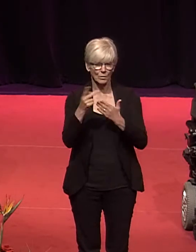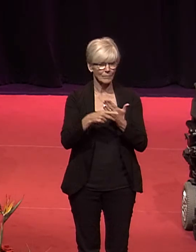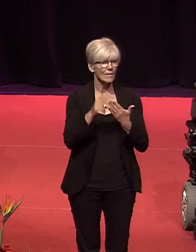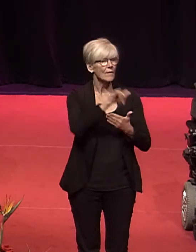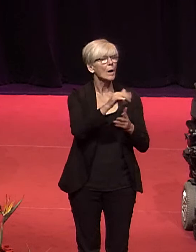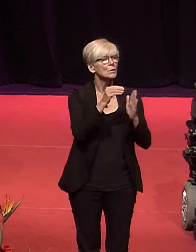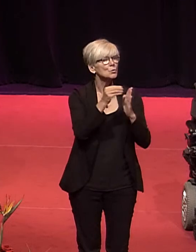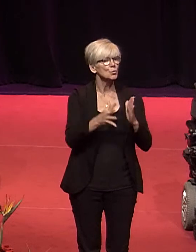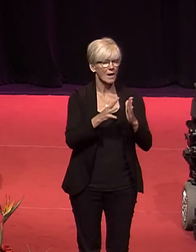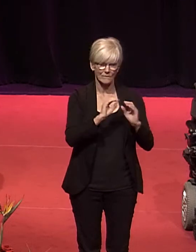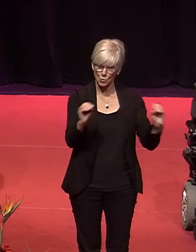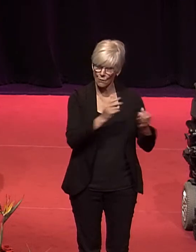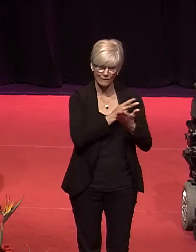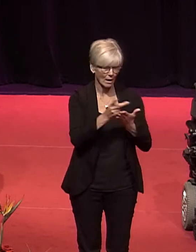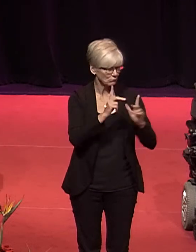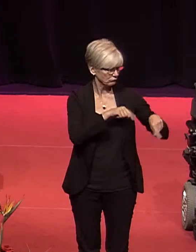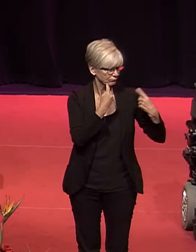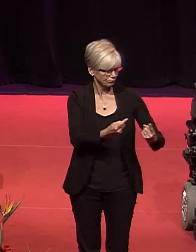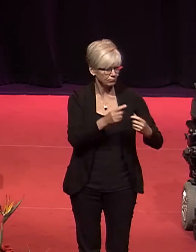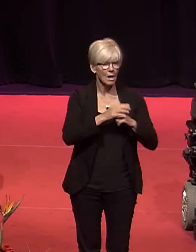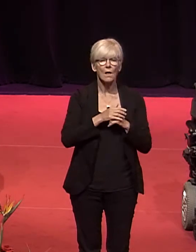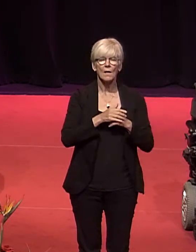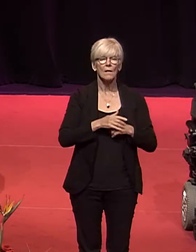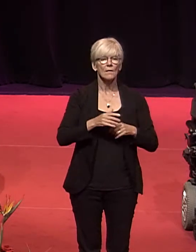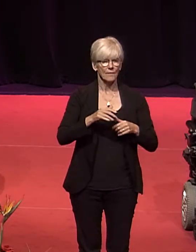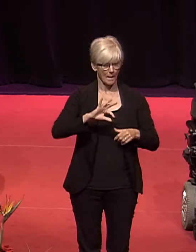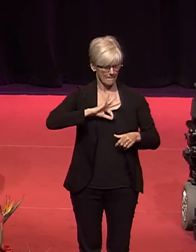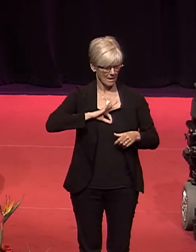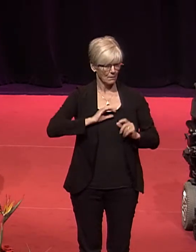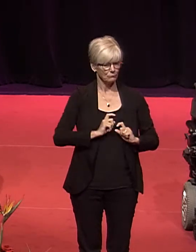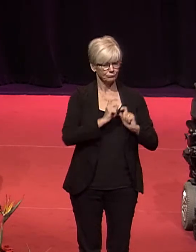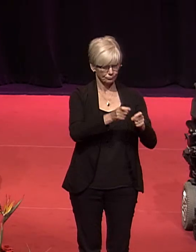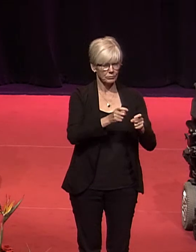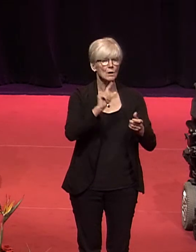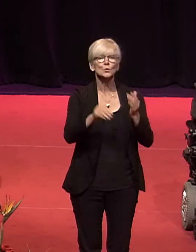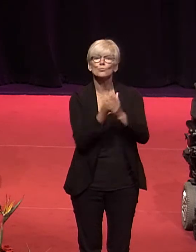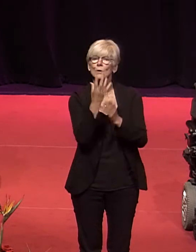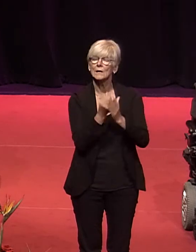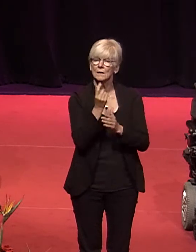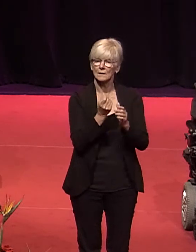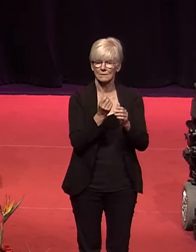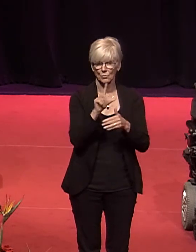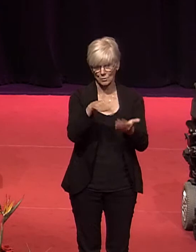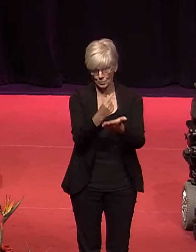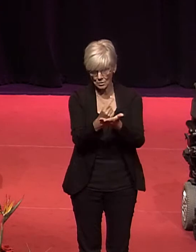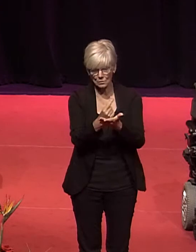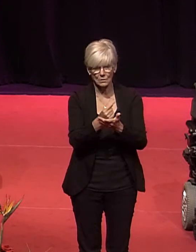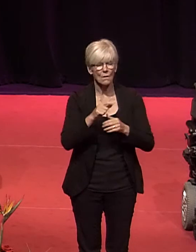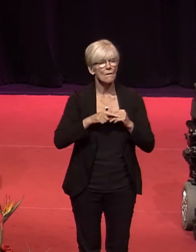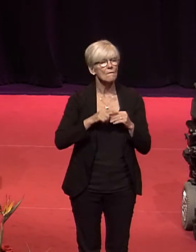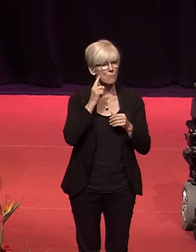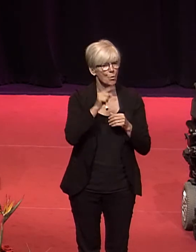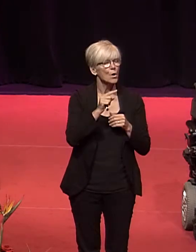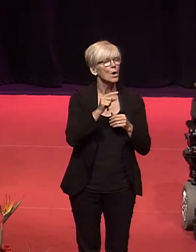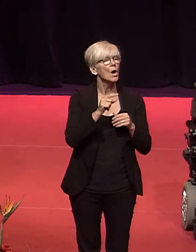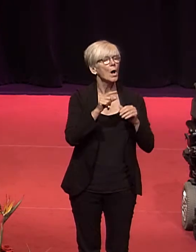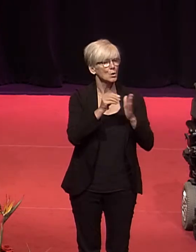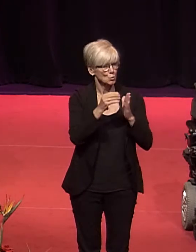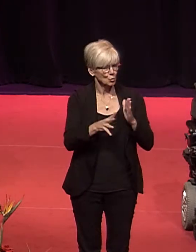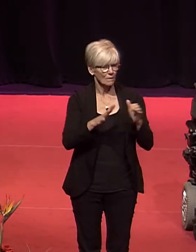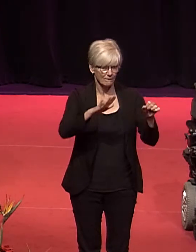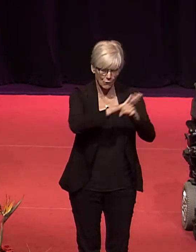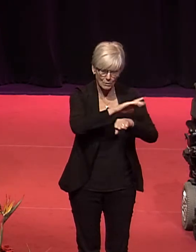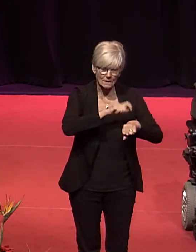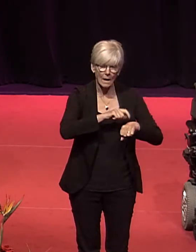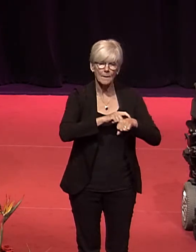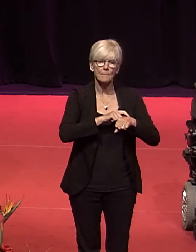failures. The medals are presented annually at the spring convocation to the full-time graduating student from a diploma-level post-secondary